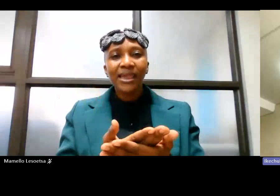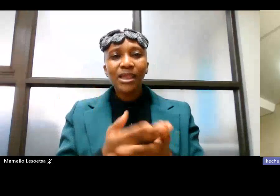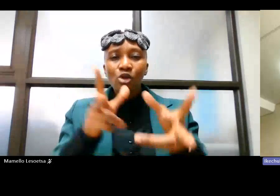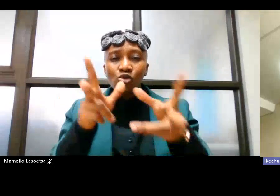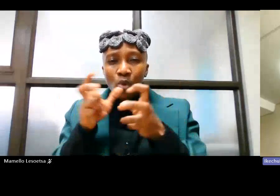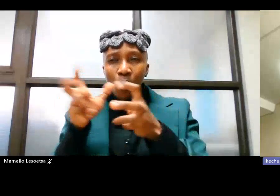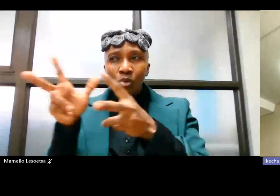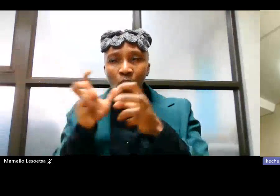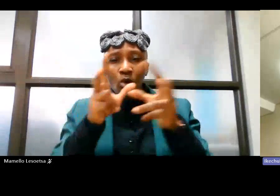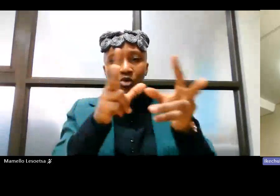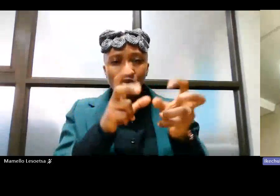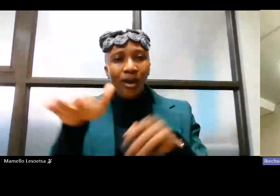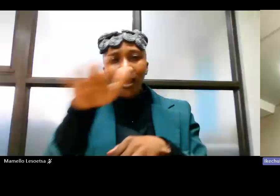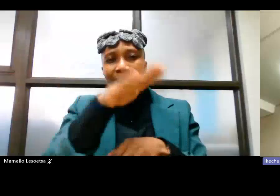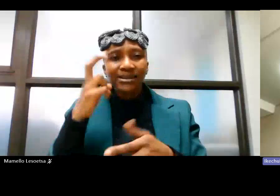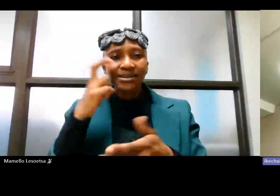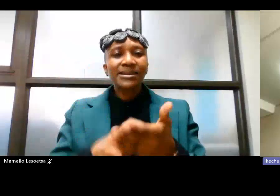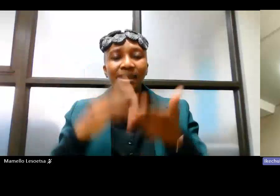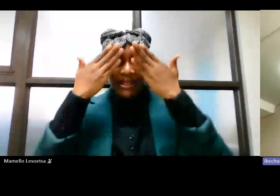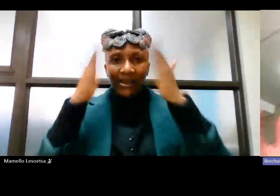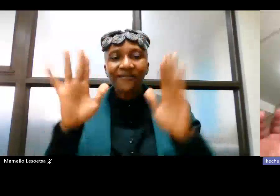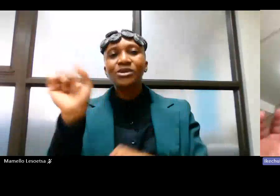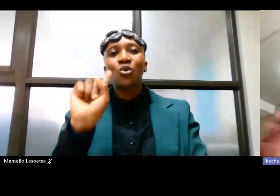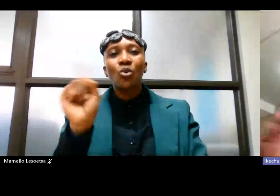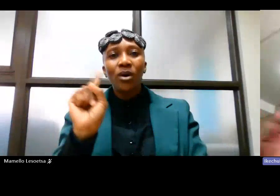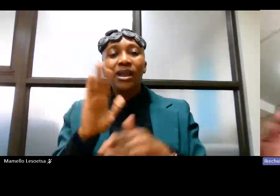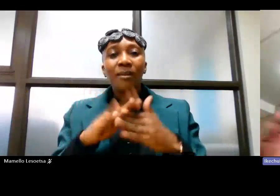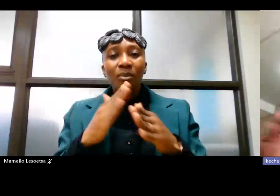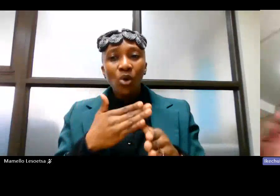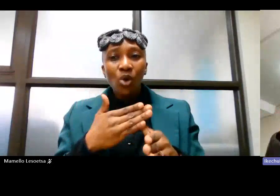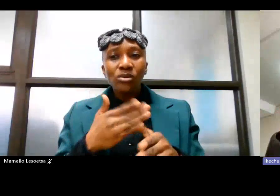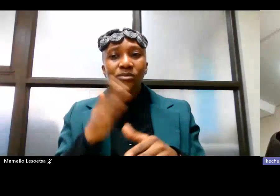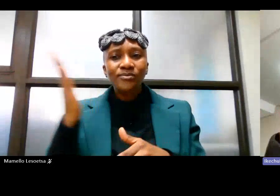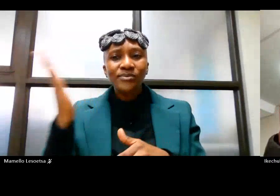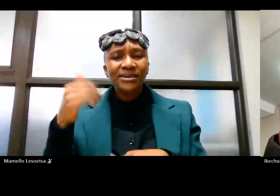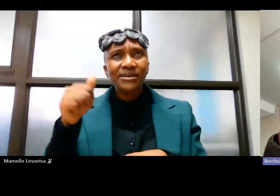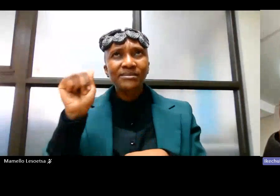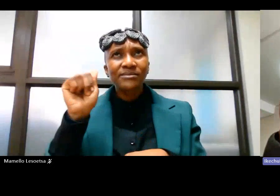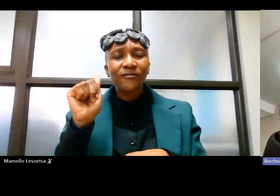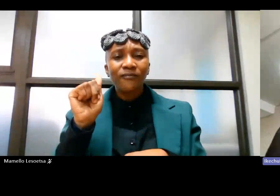need more clarification on, because he goes through